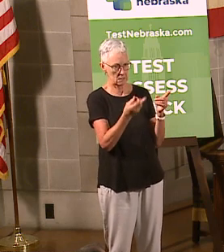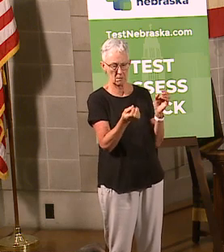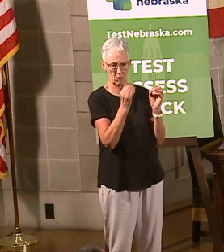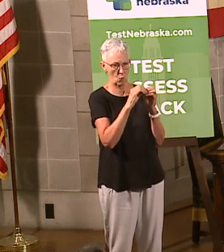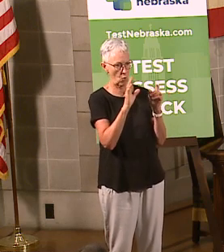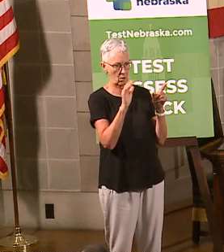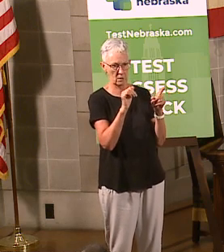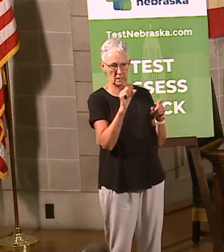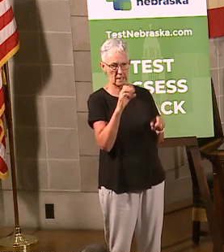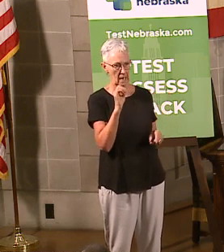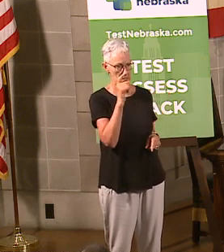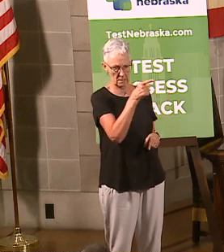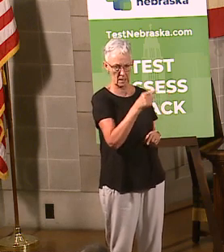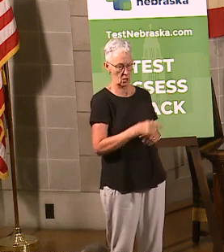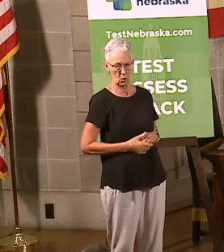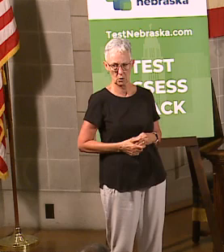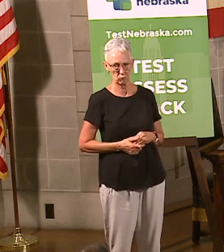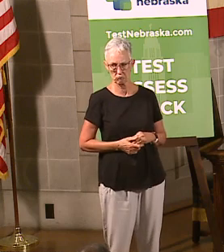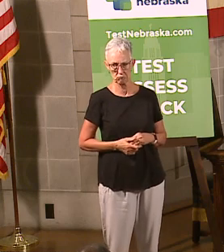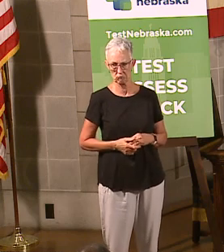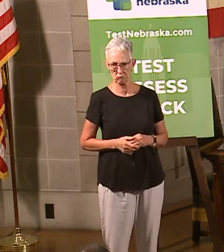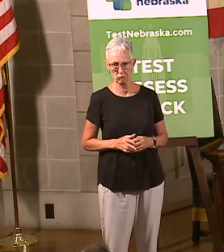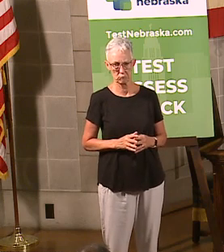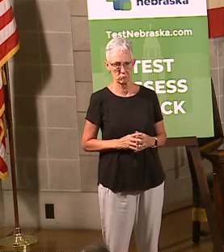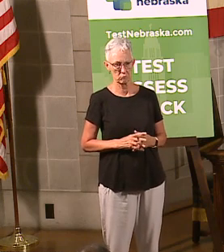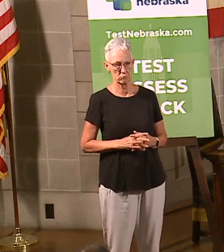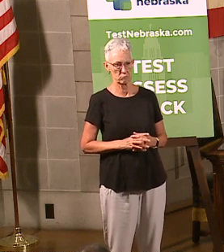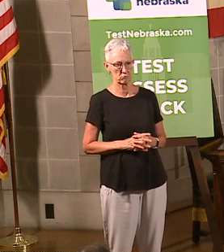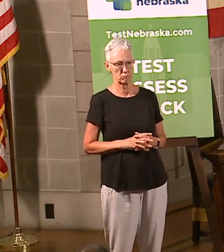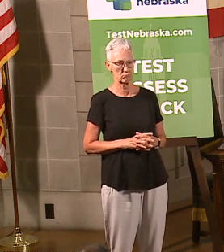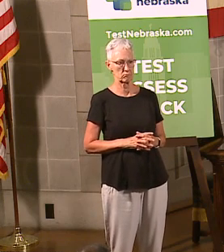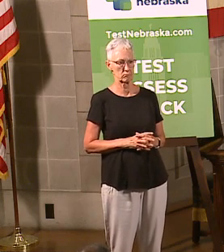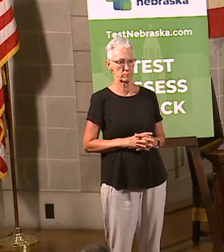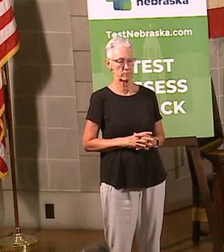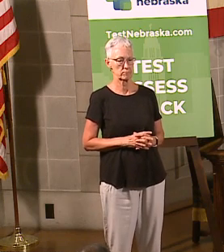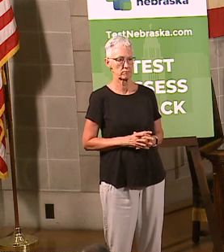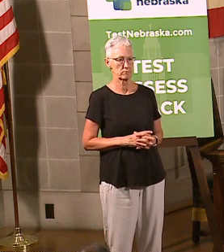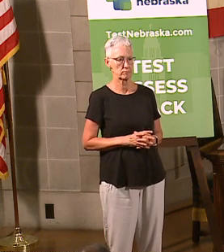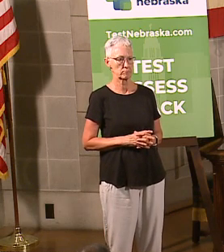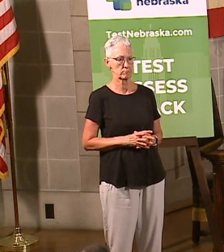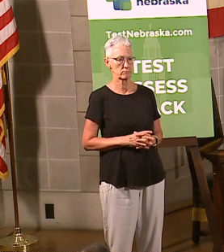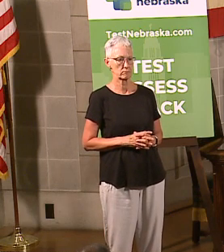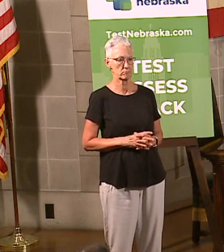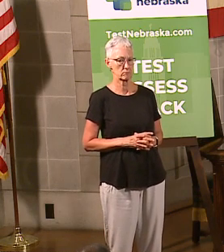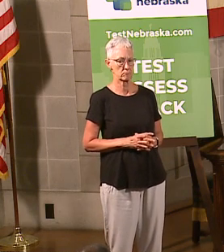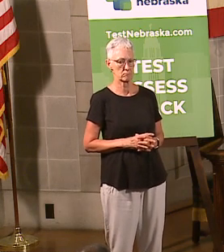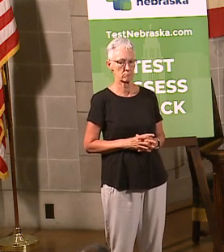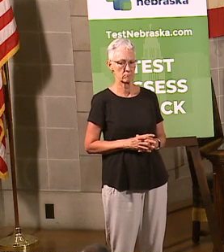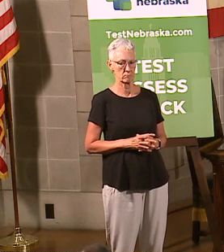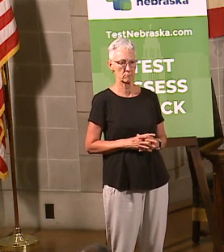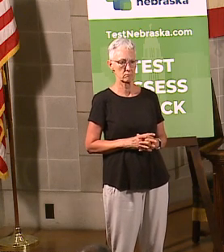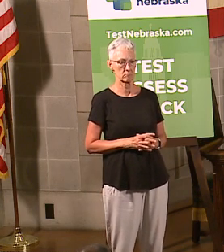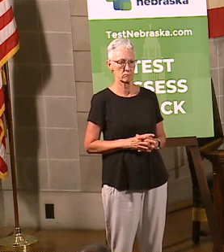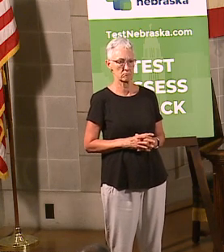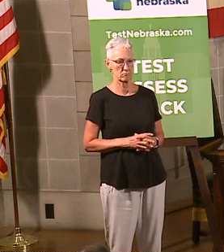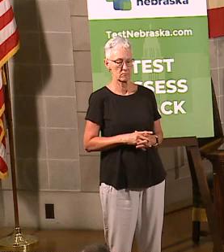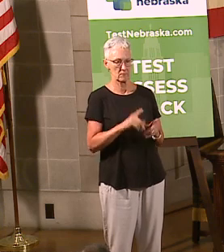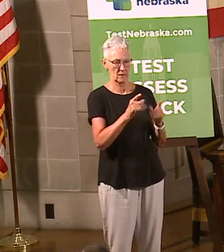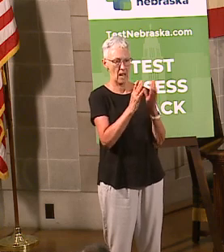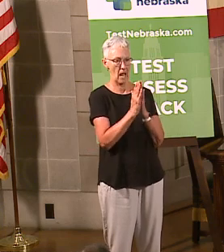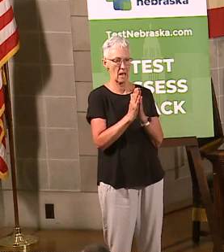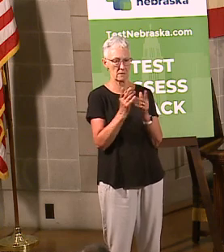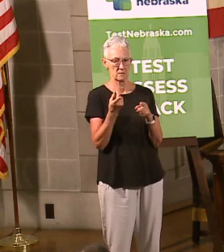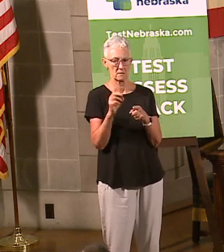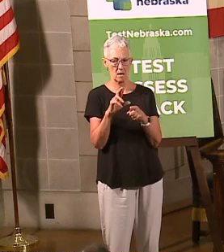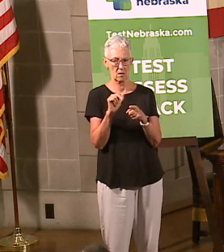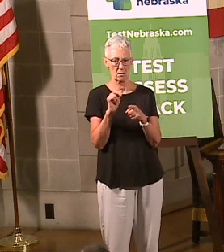County. We also have a request from Becca at NET to get an update from Dr. Anton on the number of long-term care and meat